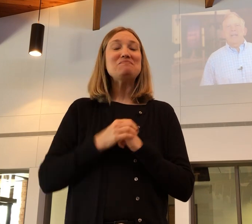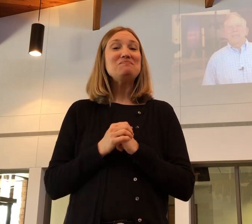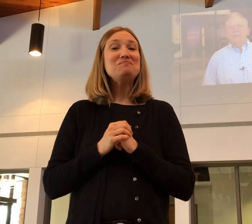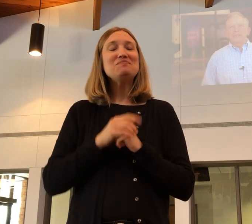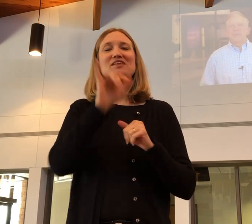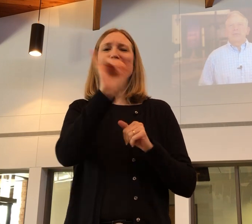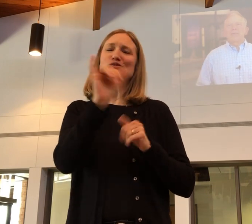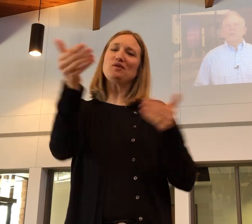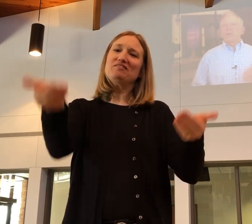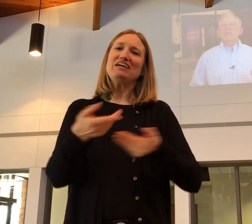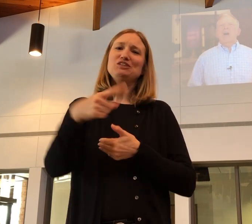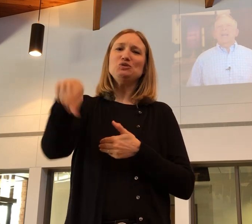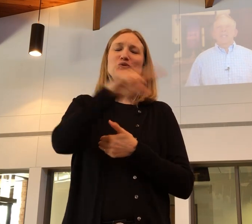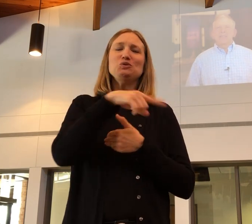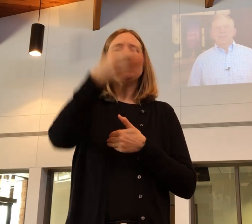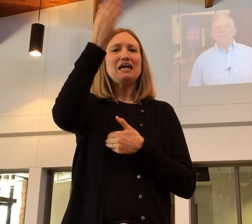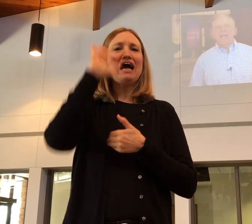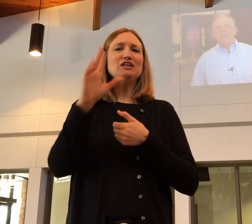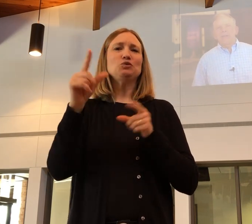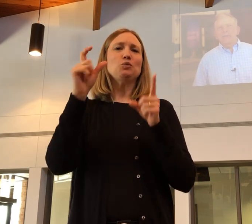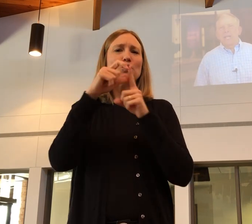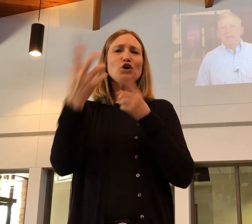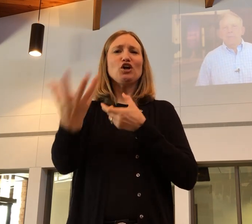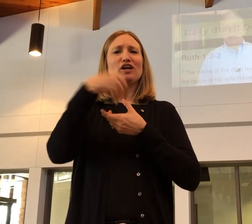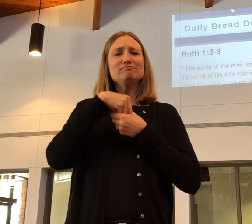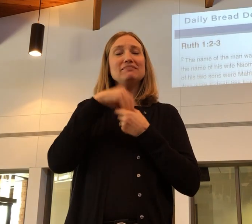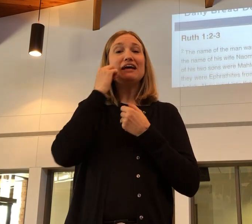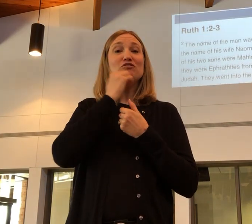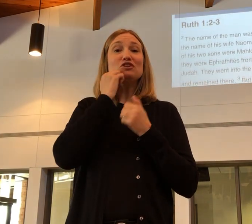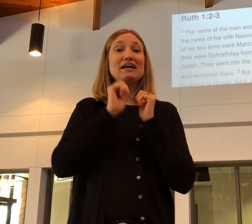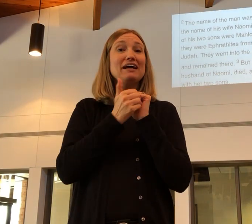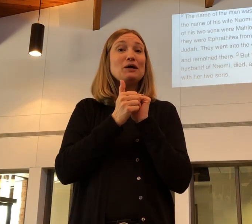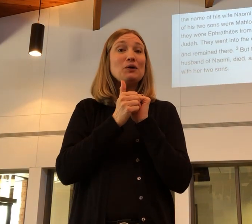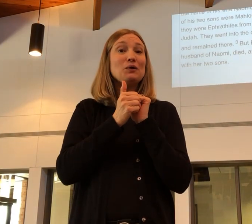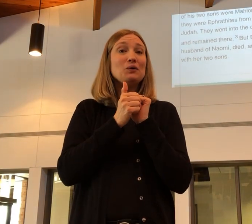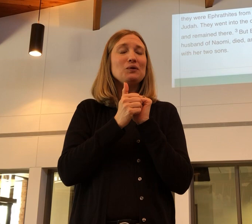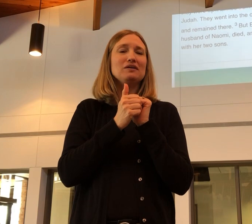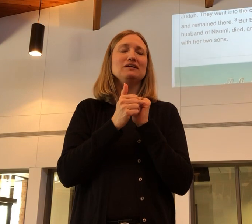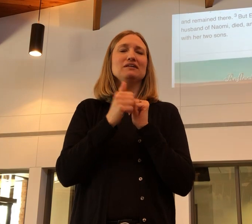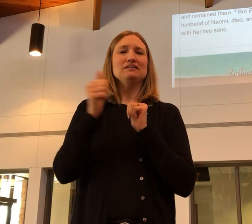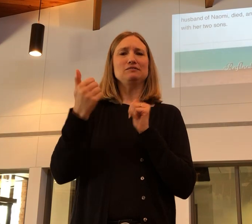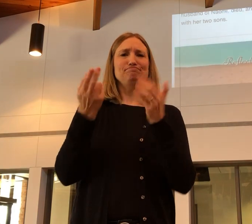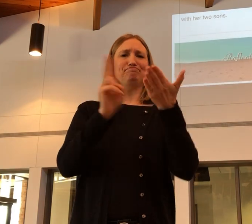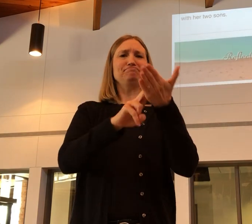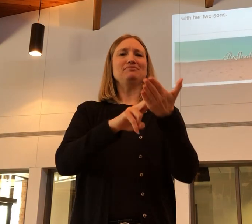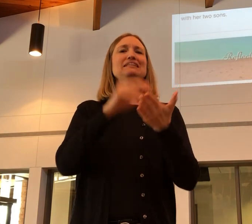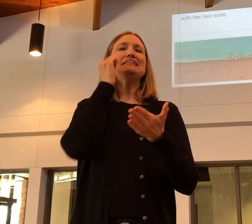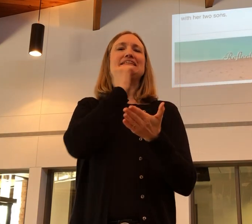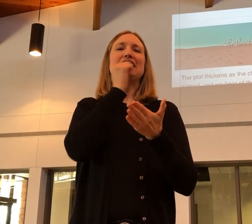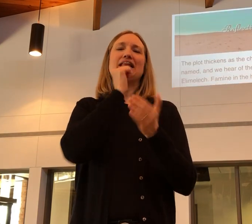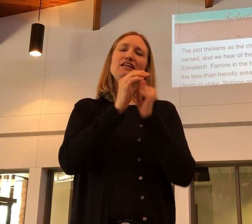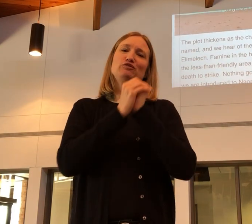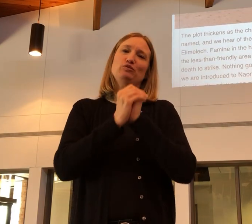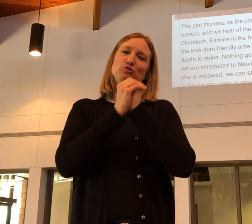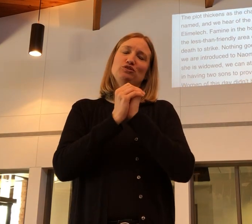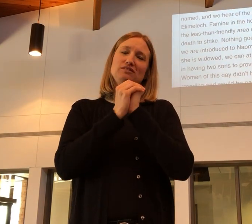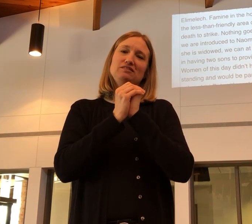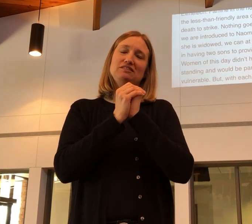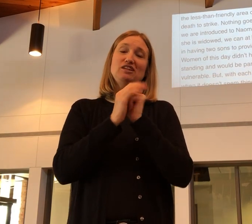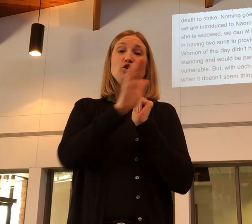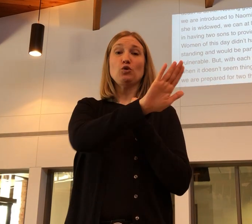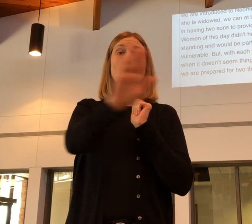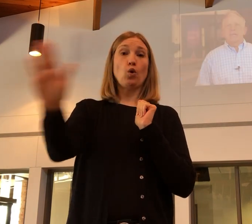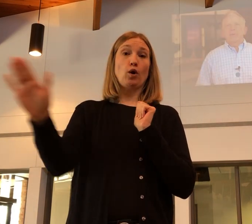want to invite you to bring the Word of God into your life every day by subscribing to Daily Bread Devotions written by your own